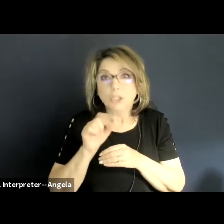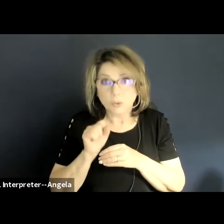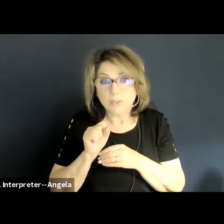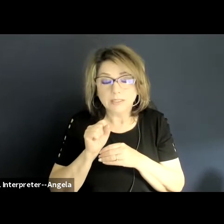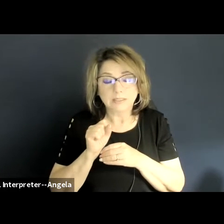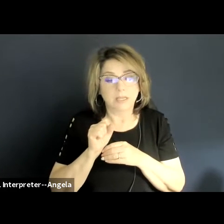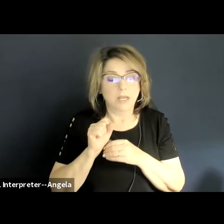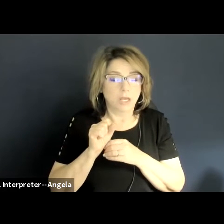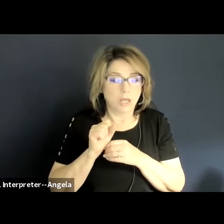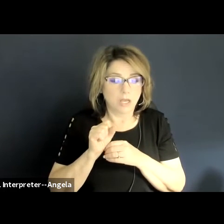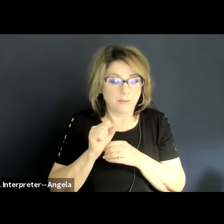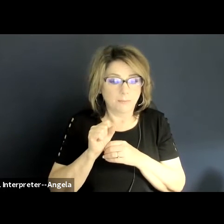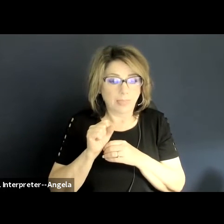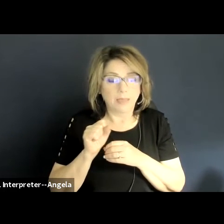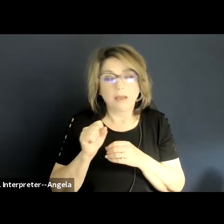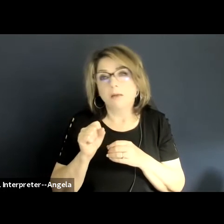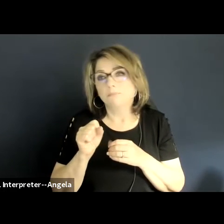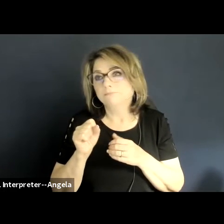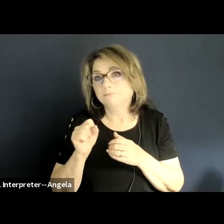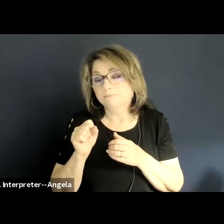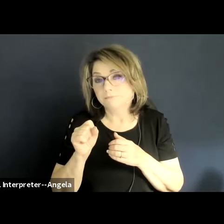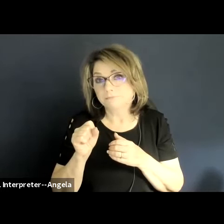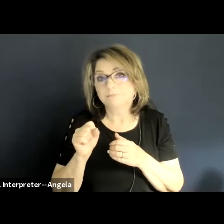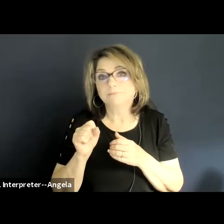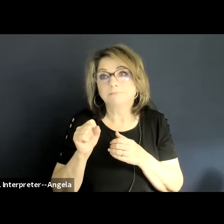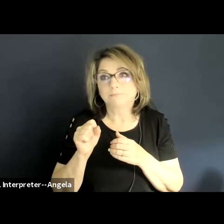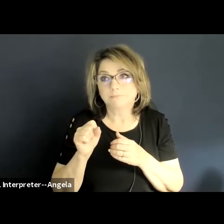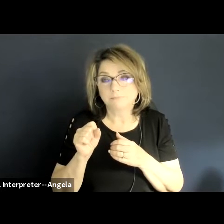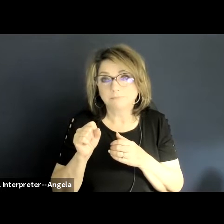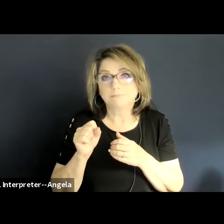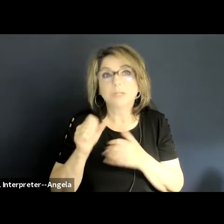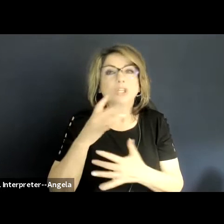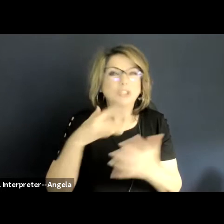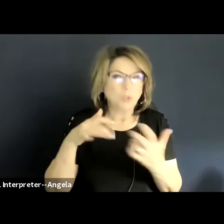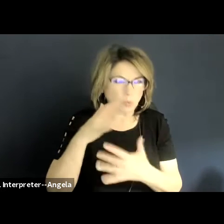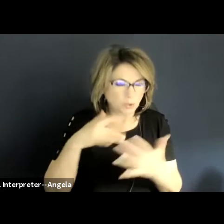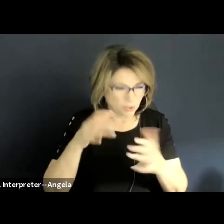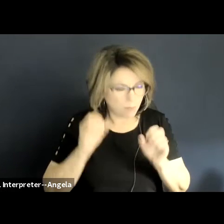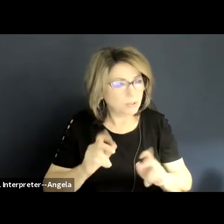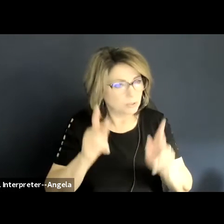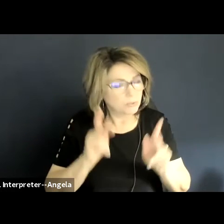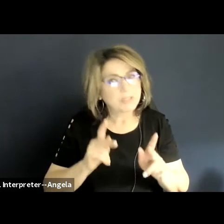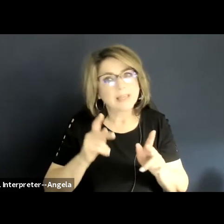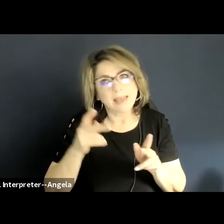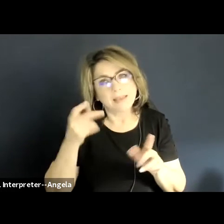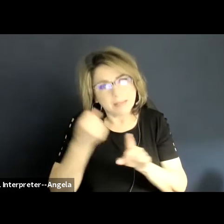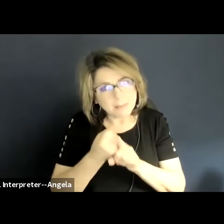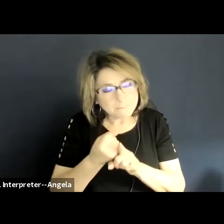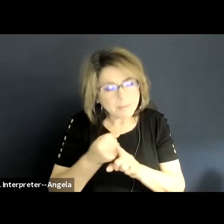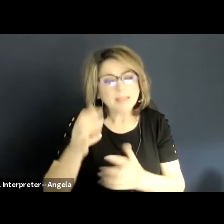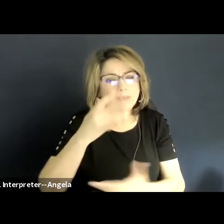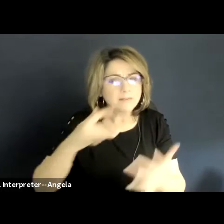Social obviously is the impact of having social opportunities through